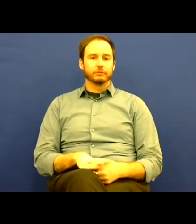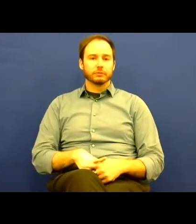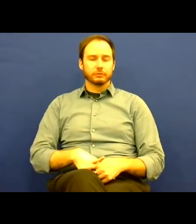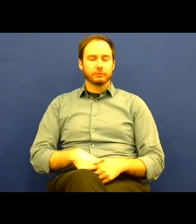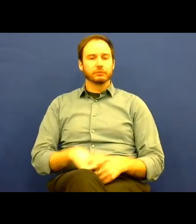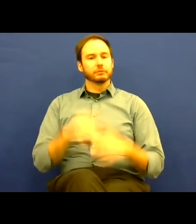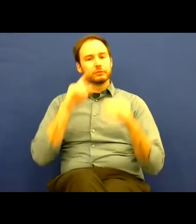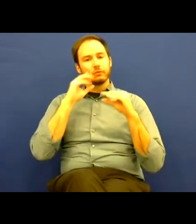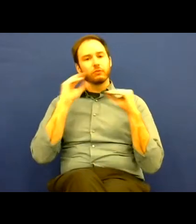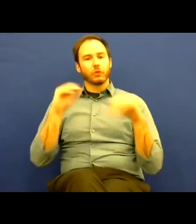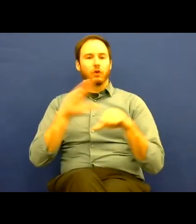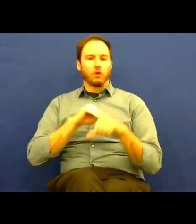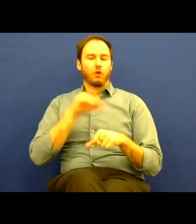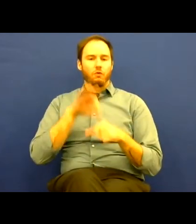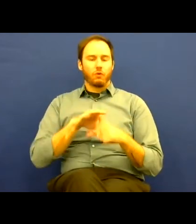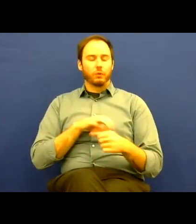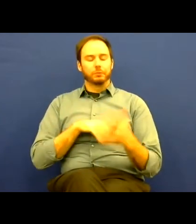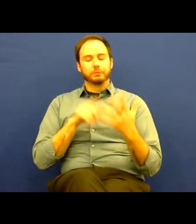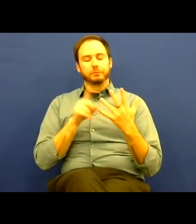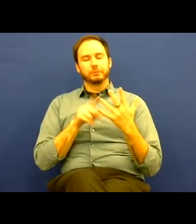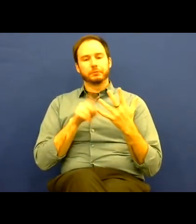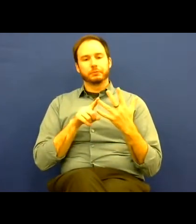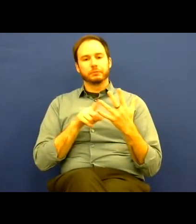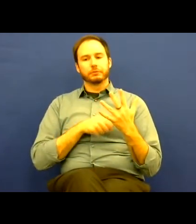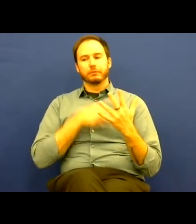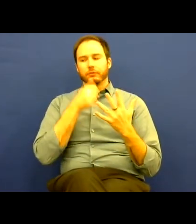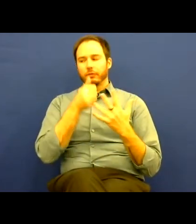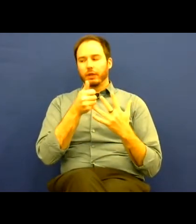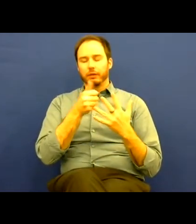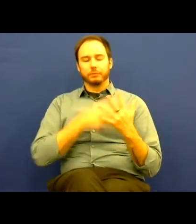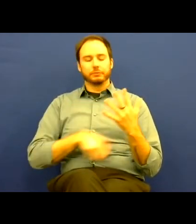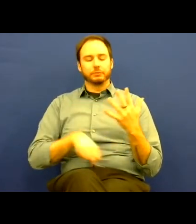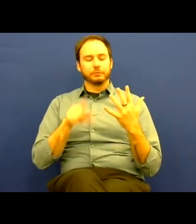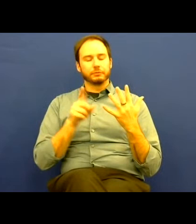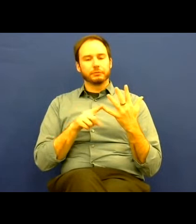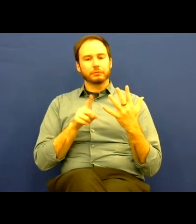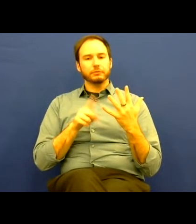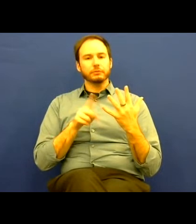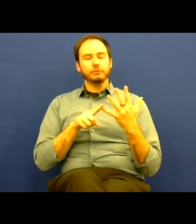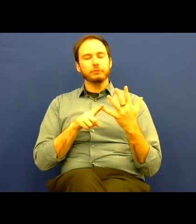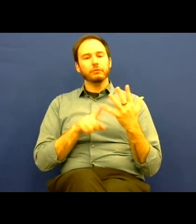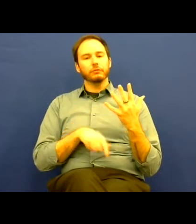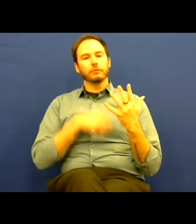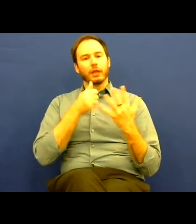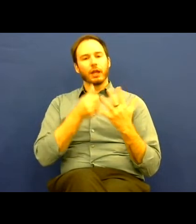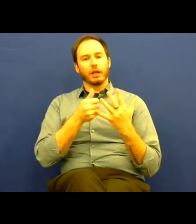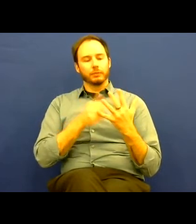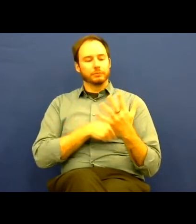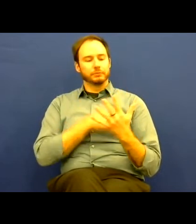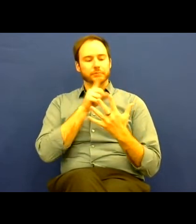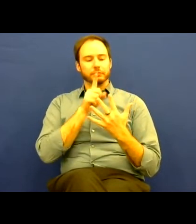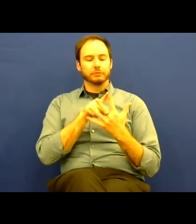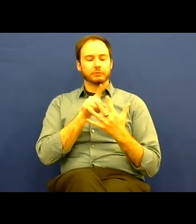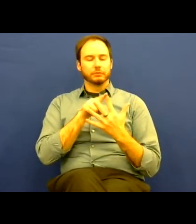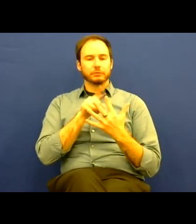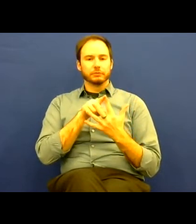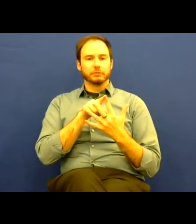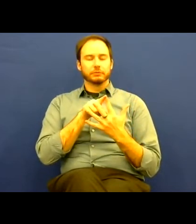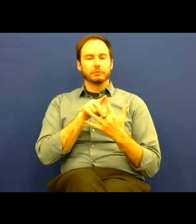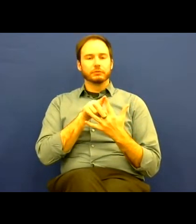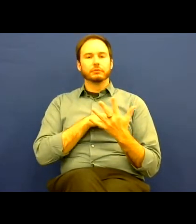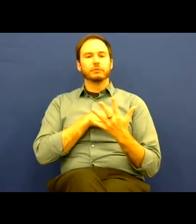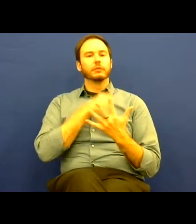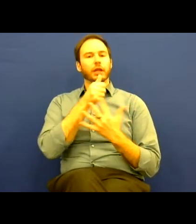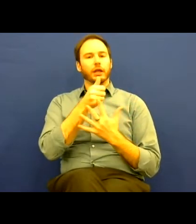Hearing and seeing none, please call the roll. Councilmember Safranik, Aye. Councilmember Bolsner. Aye.